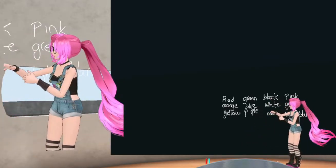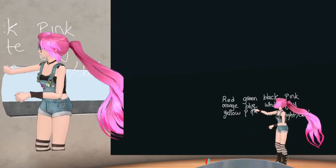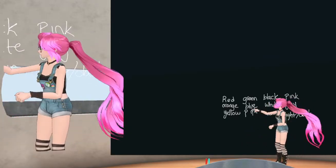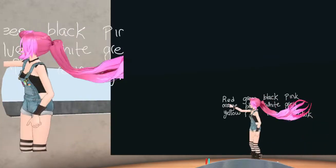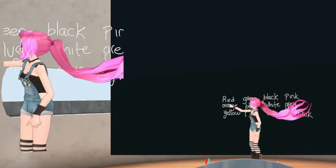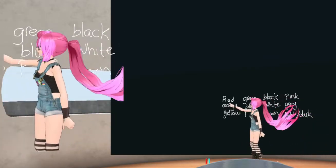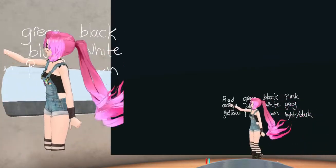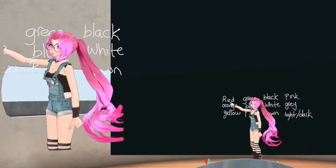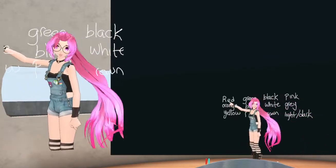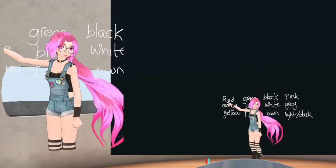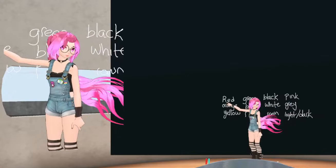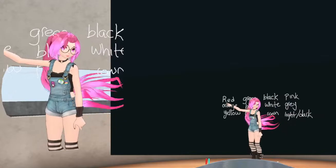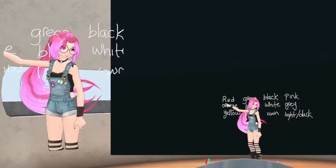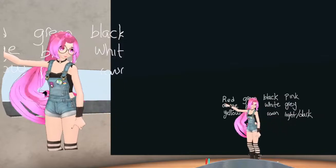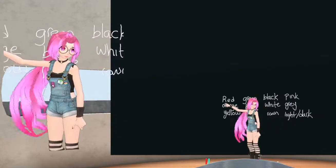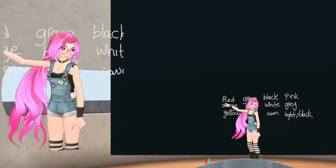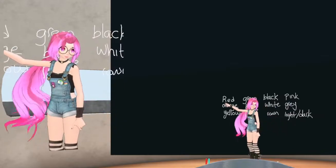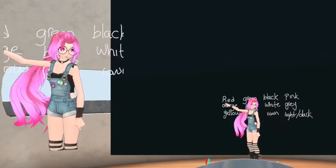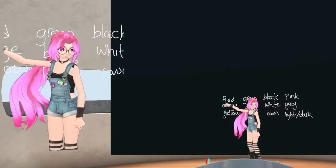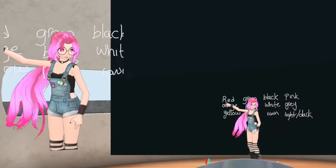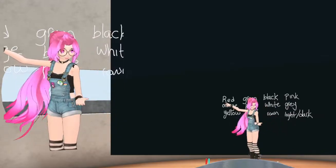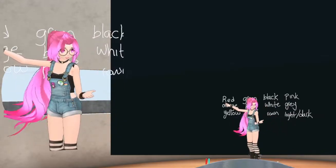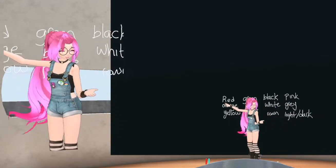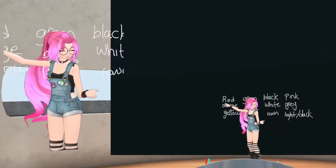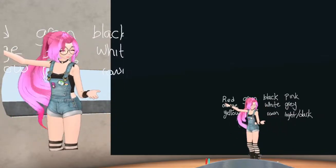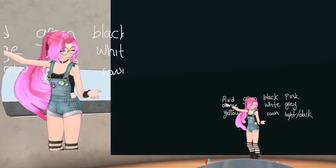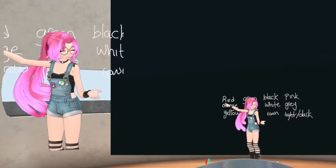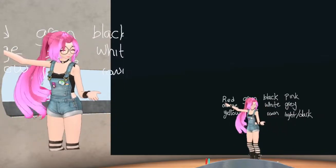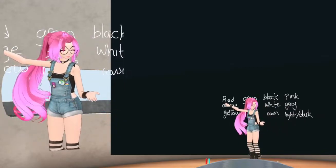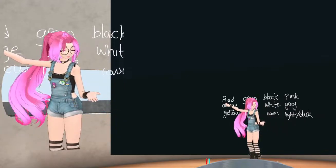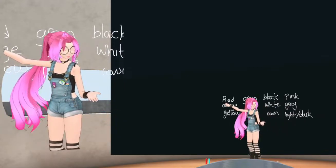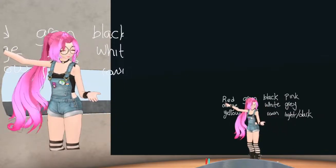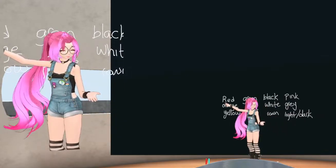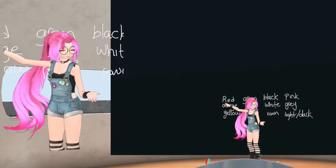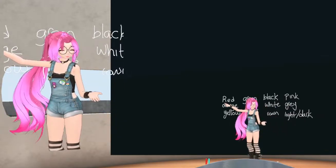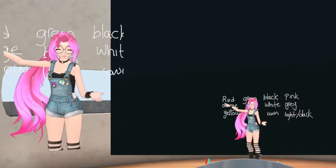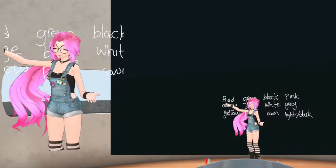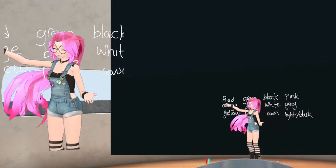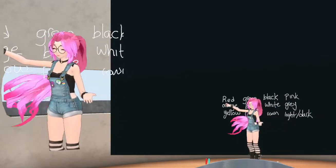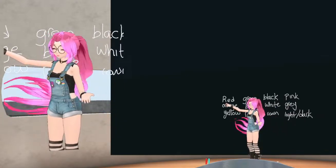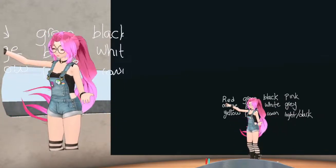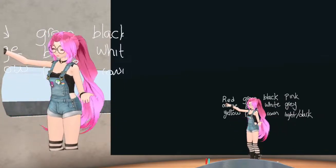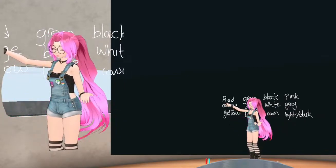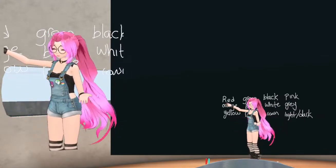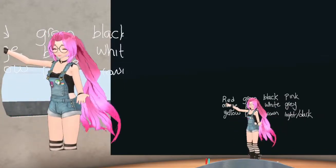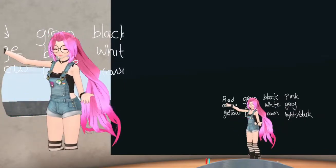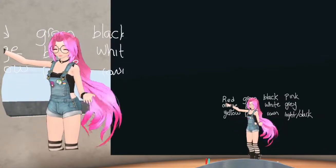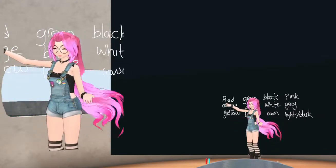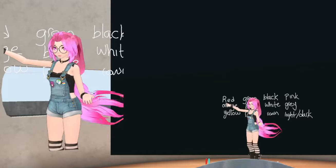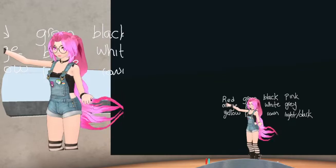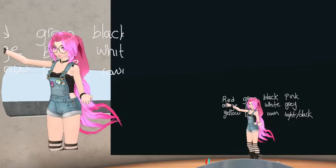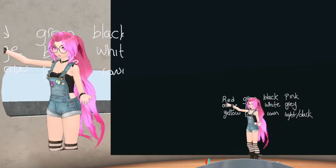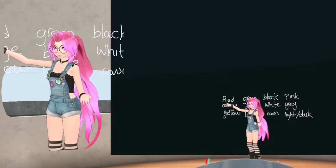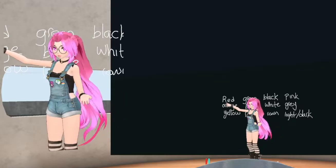Who remembers how do you sign red? Who remembers red? Yeah, I remember.